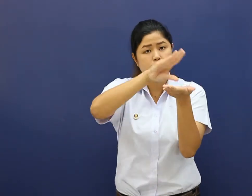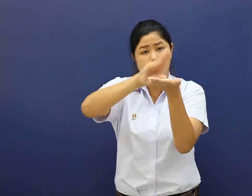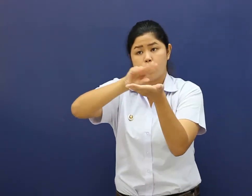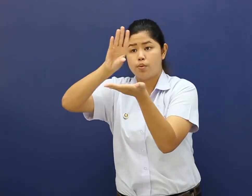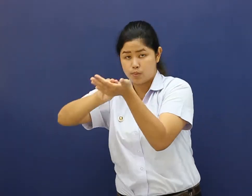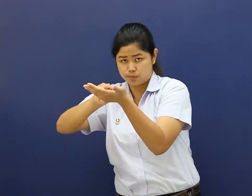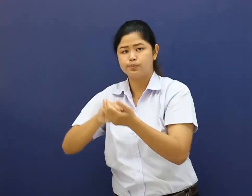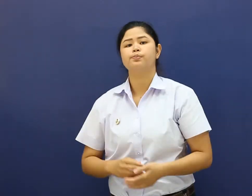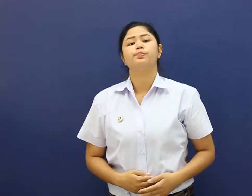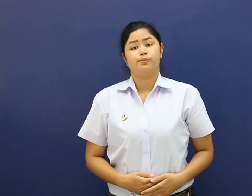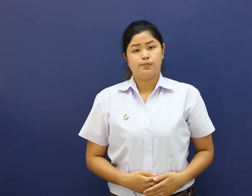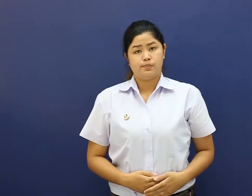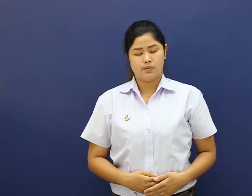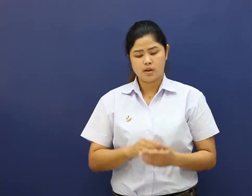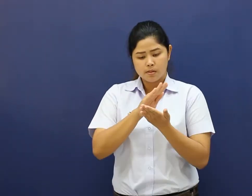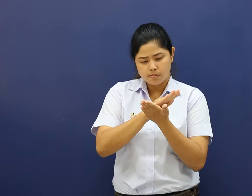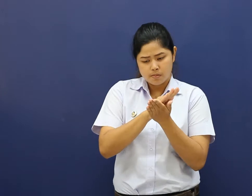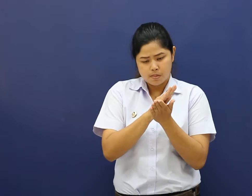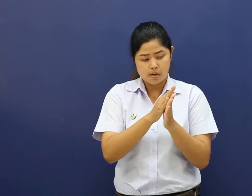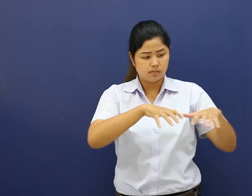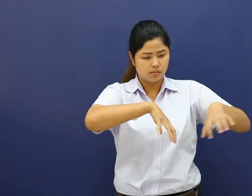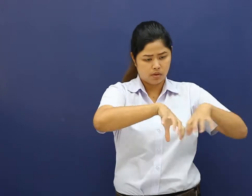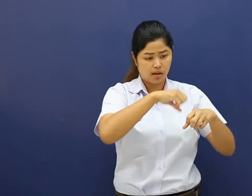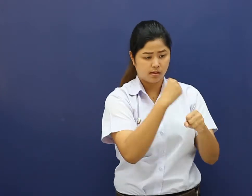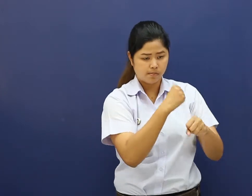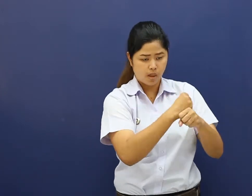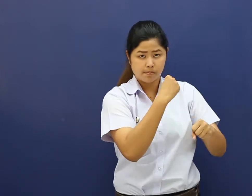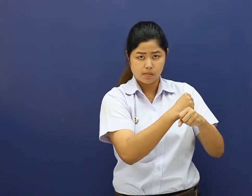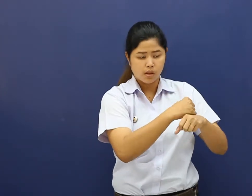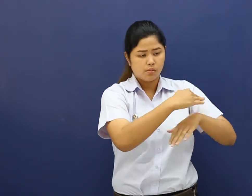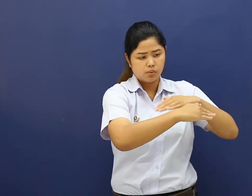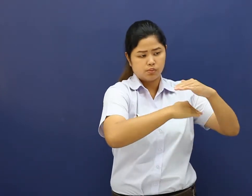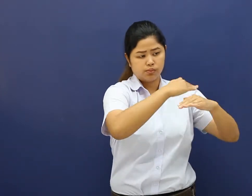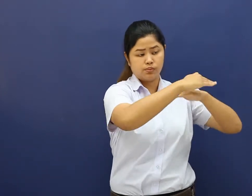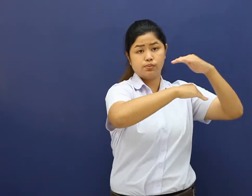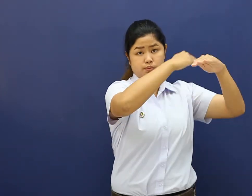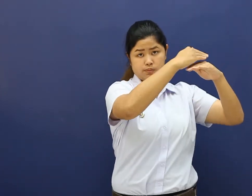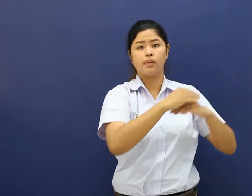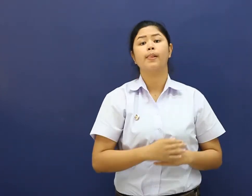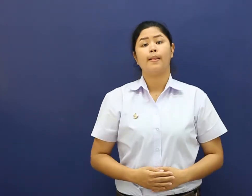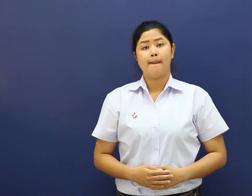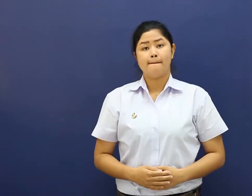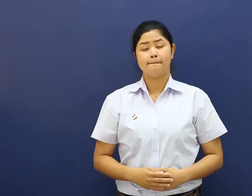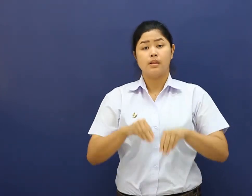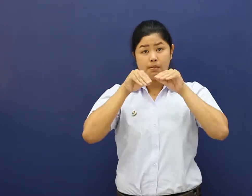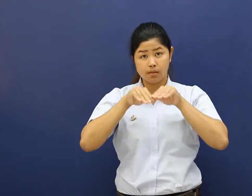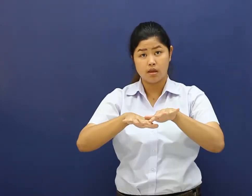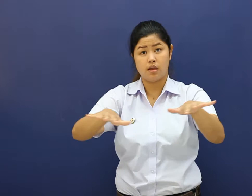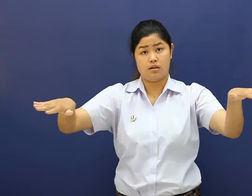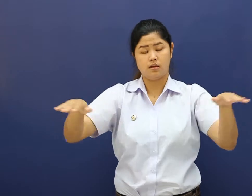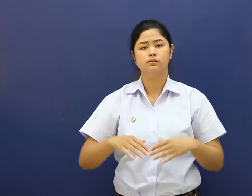that in the future we will be able to disseminate the lesson to Thai